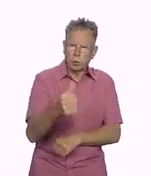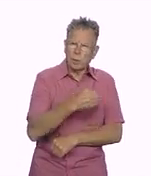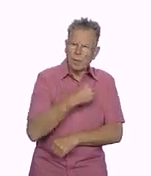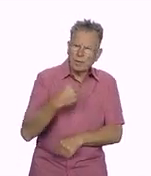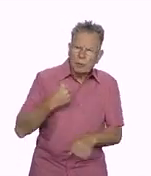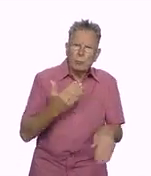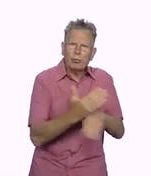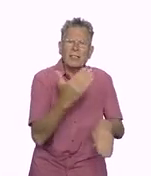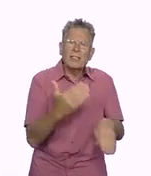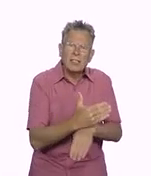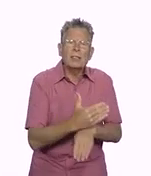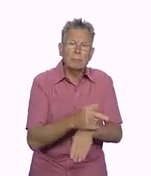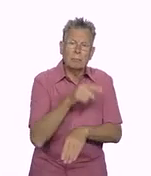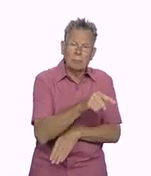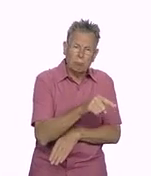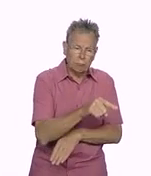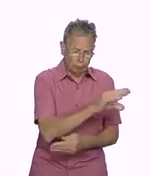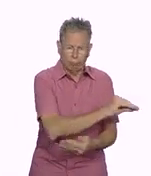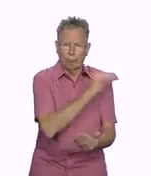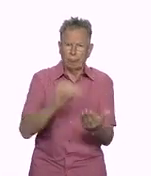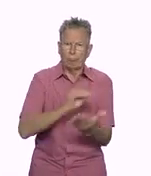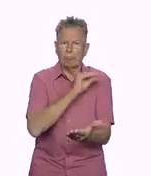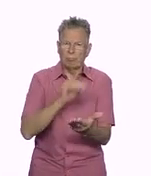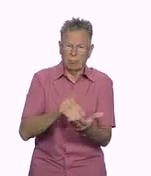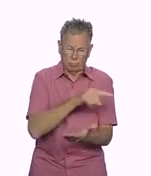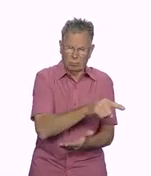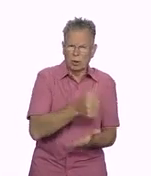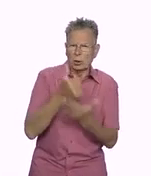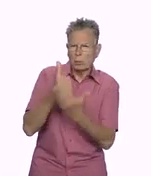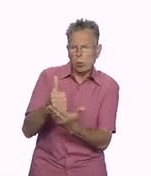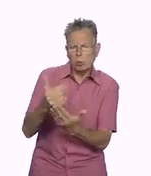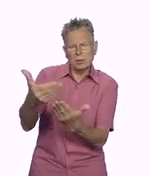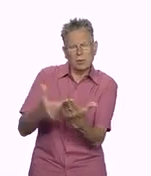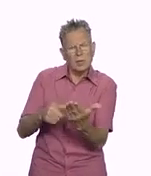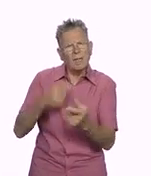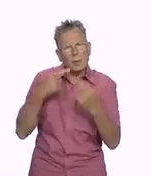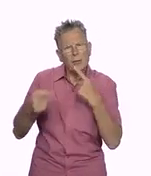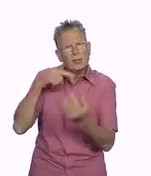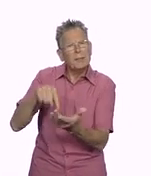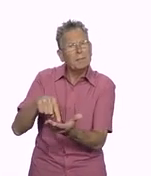the standards and principles set out in good medical practice and its supporting guidance.